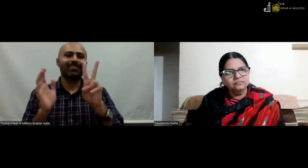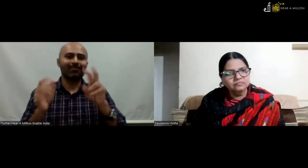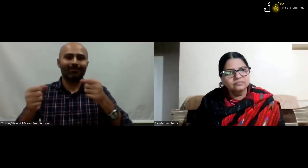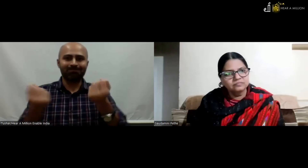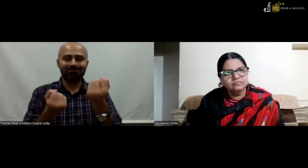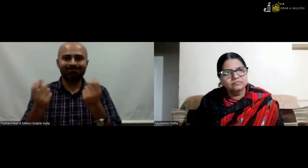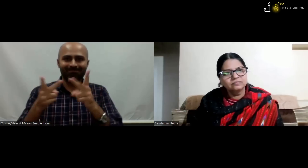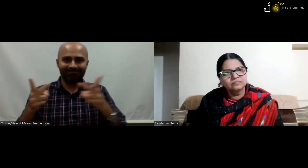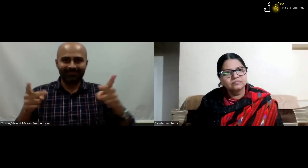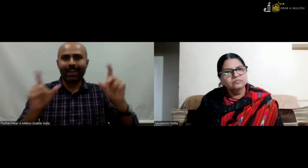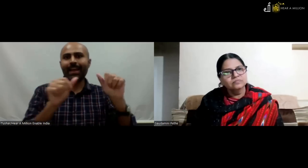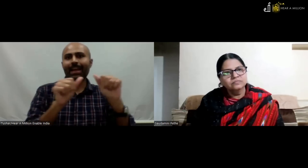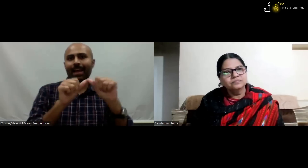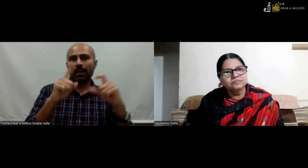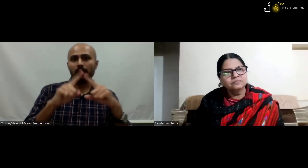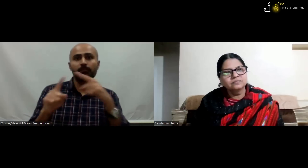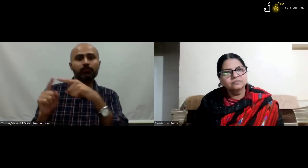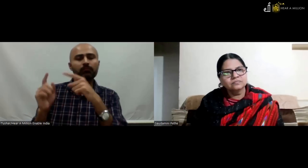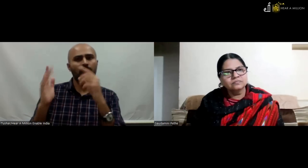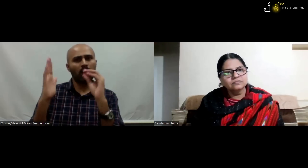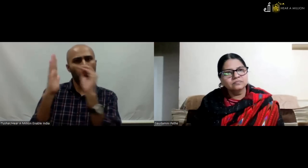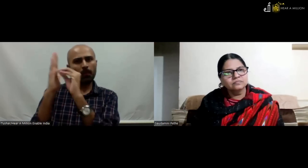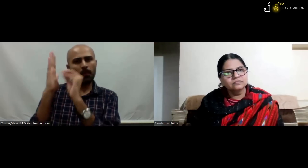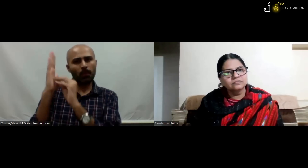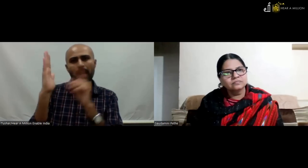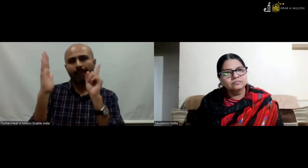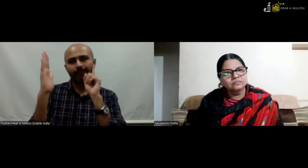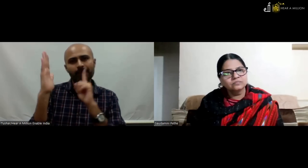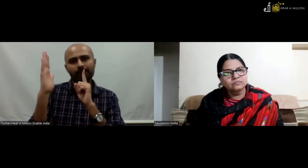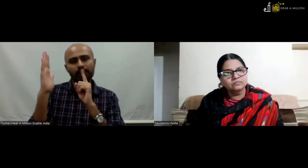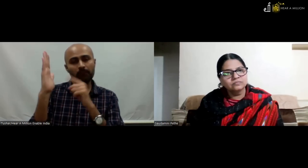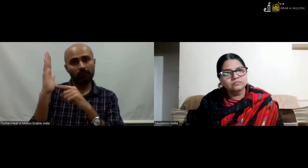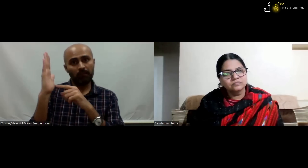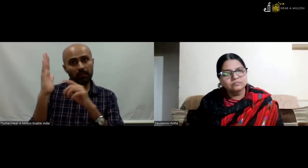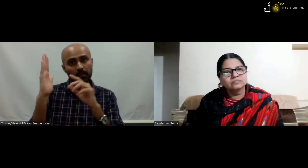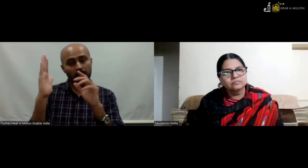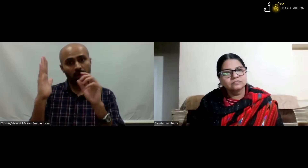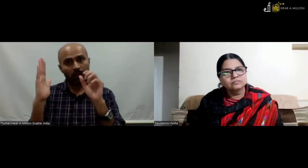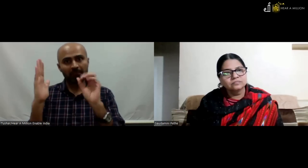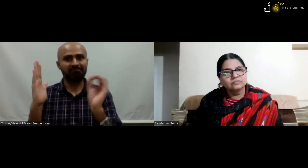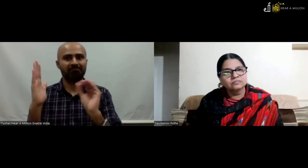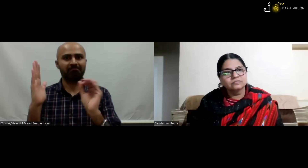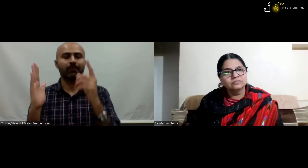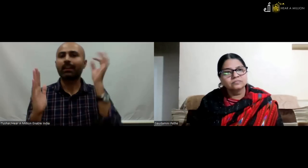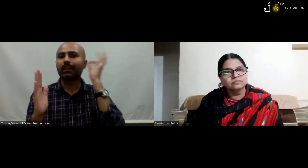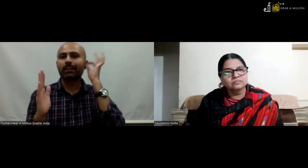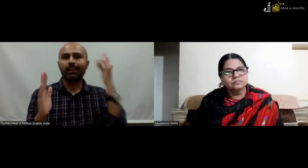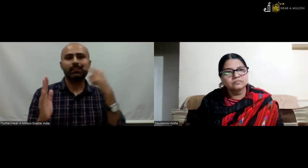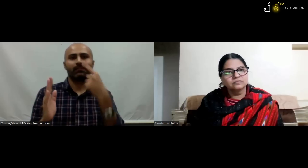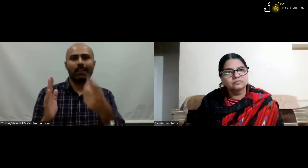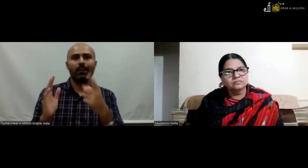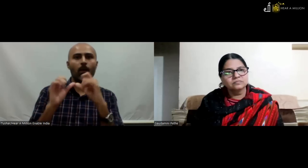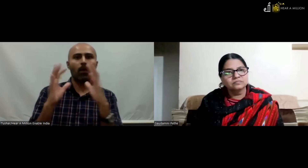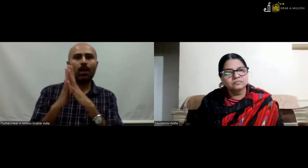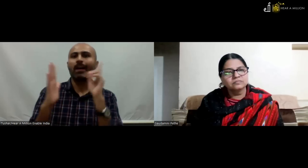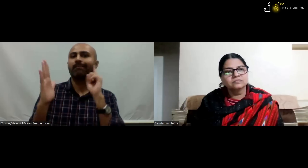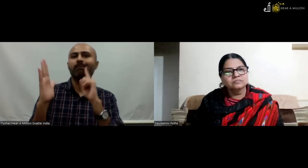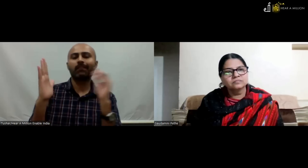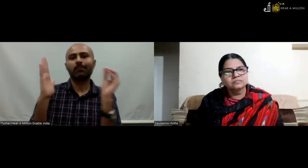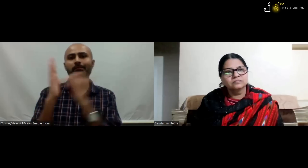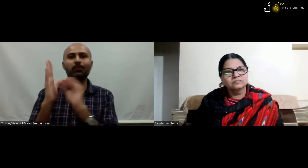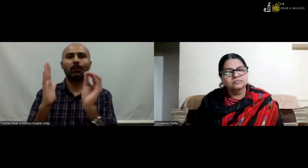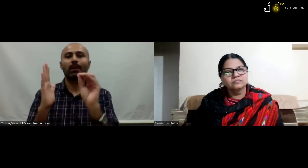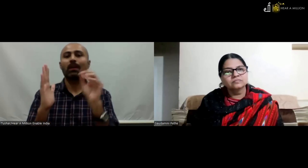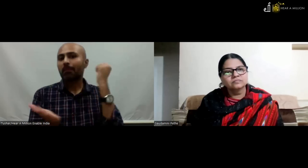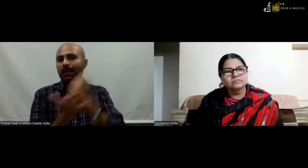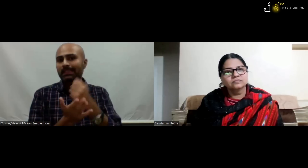Act, sorry. Motor Vehicle Act, does it talk about the person with deafness too? Like